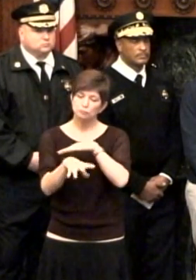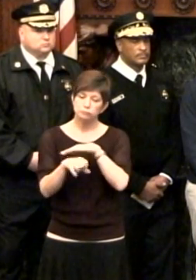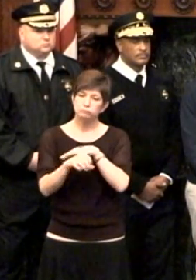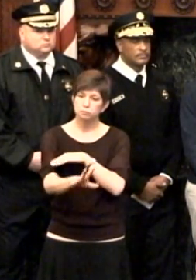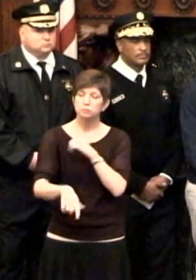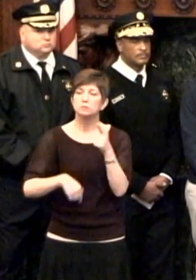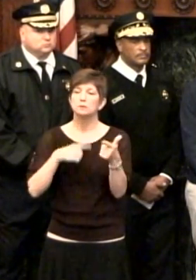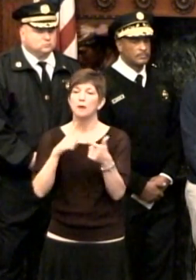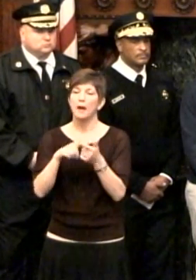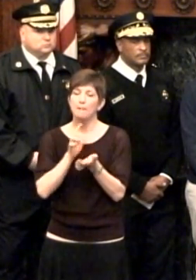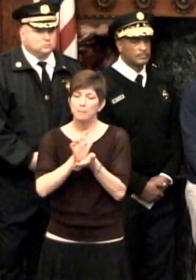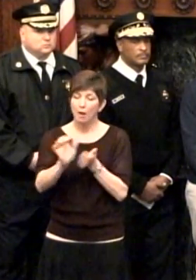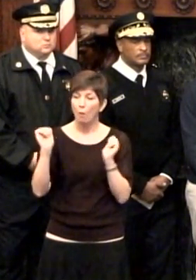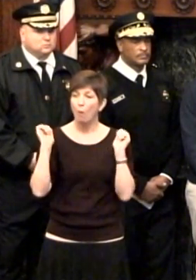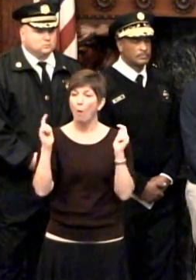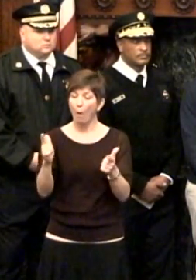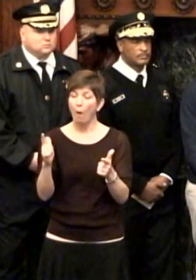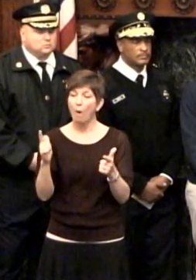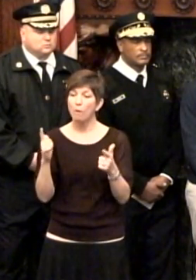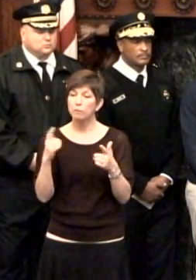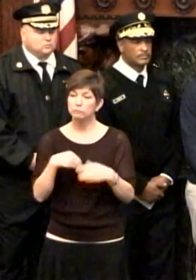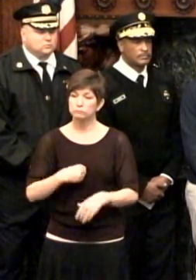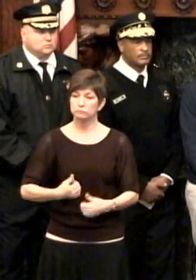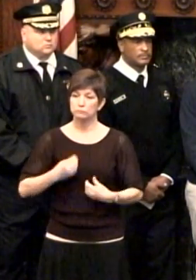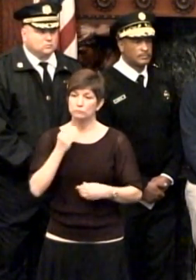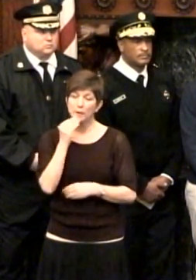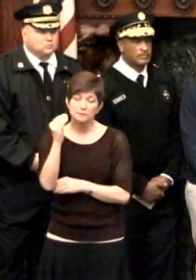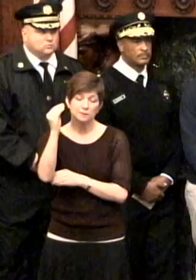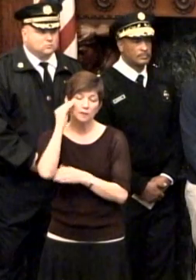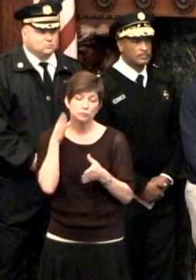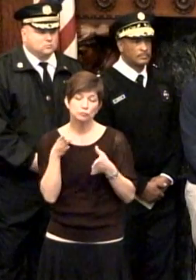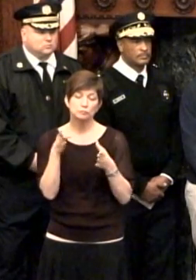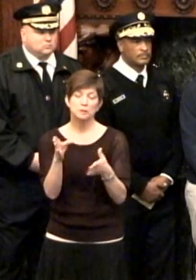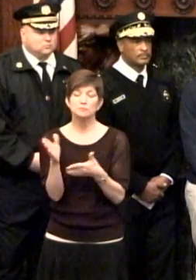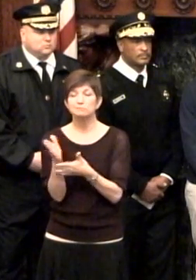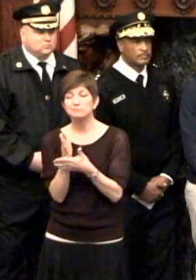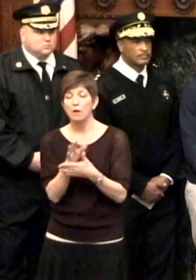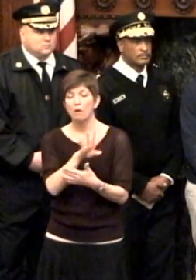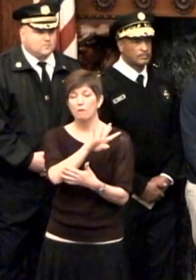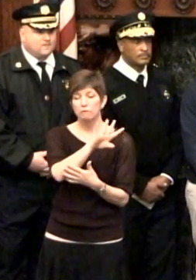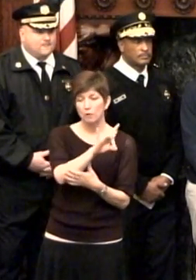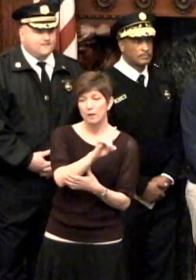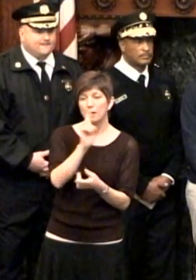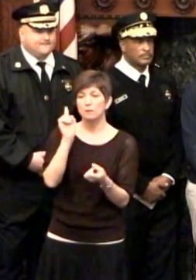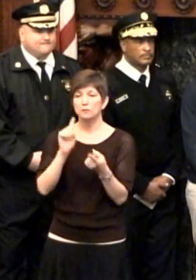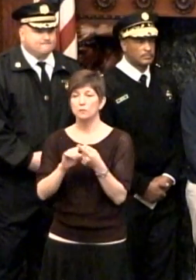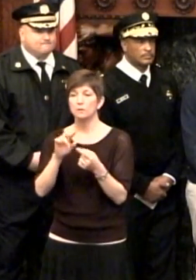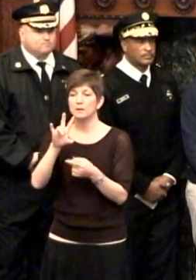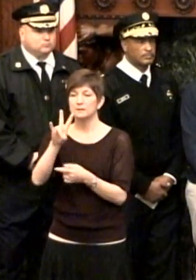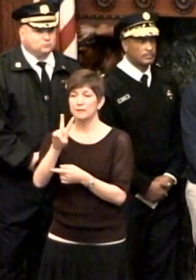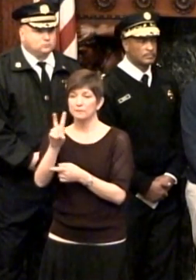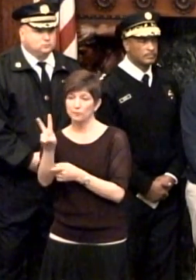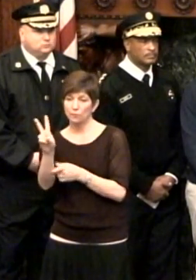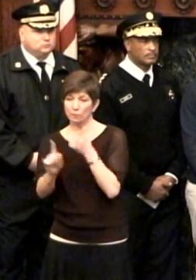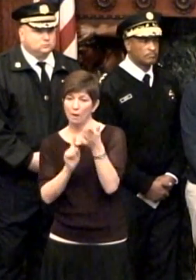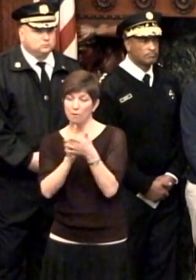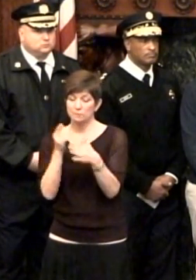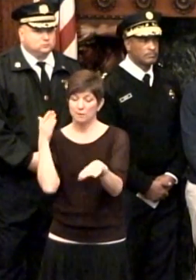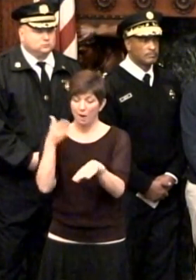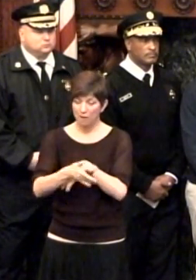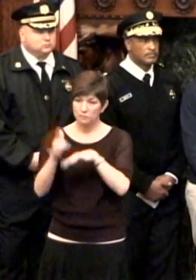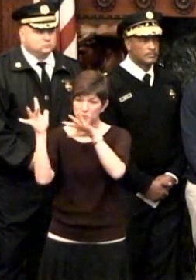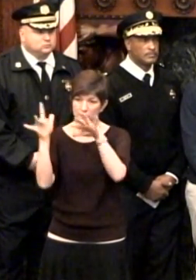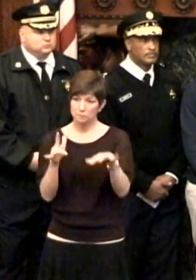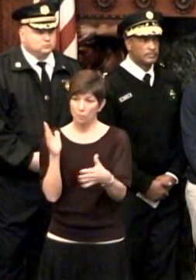plow all residential streets within 48 to 72 hours after the snowfall ends.